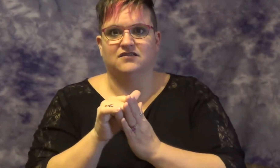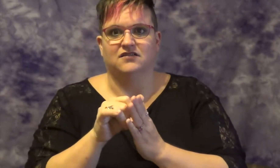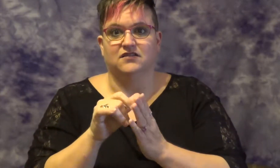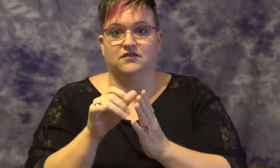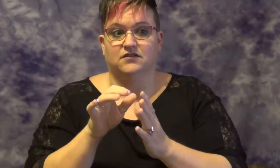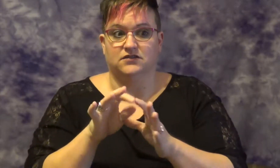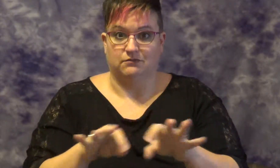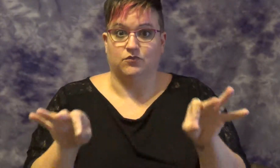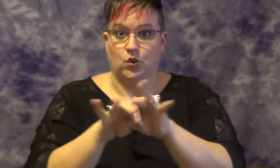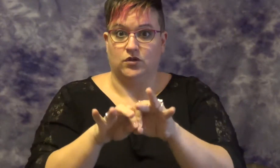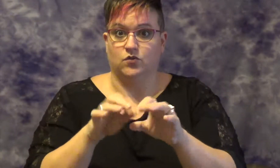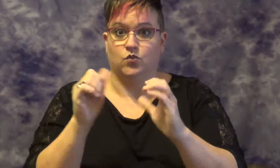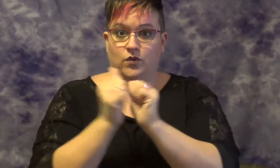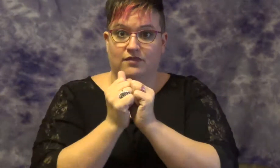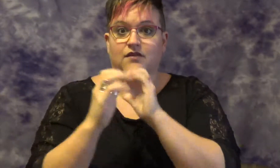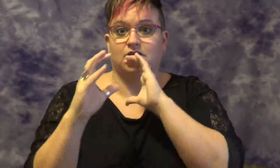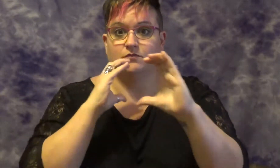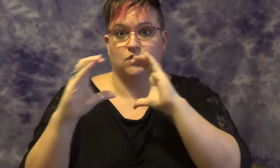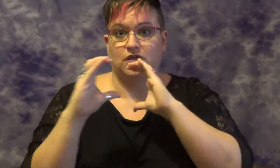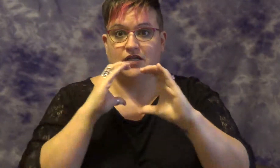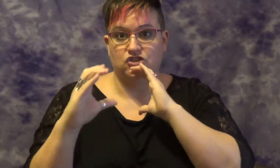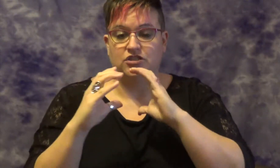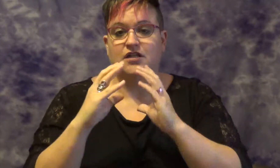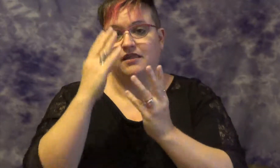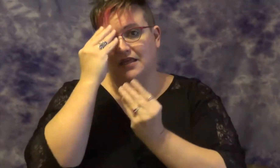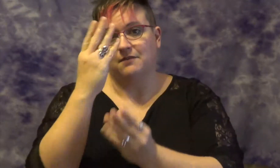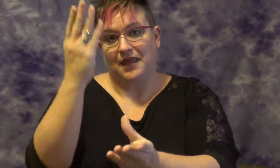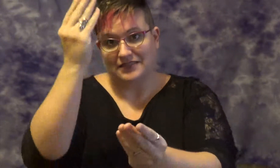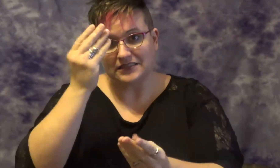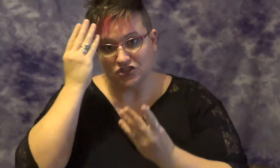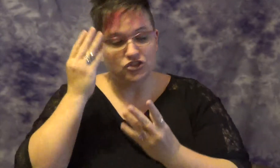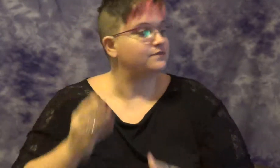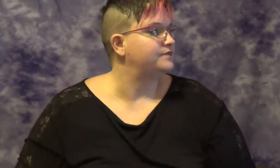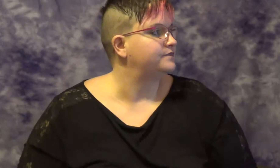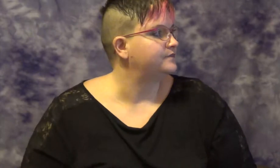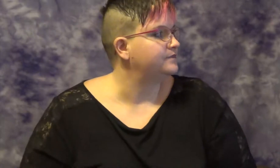said, to pay attention to other people's cultures within the communication realm.